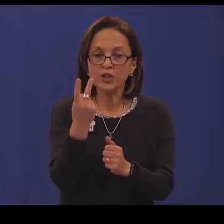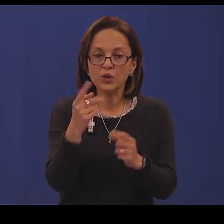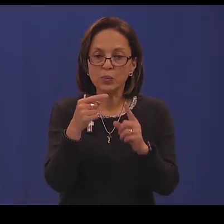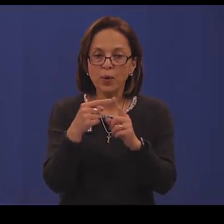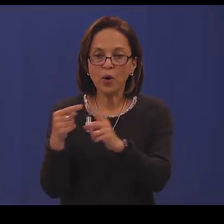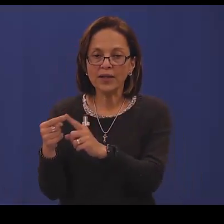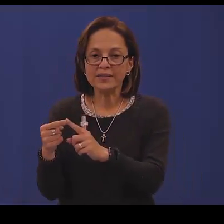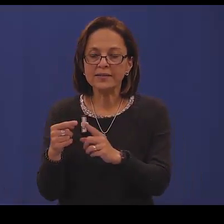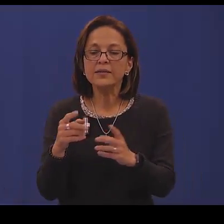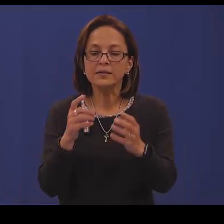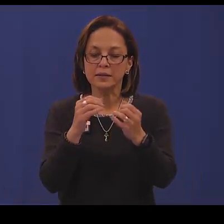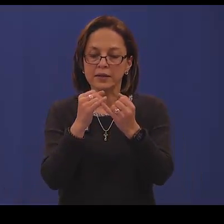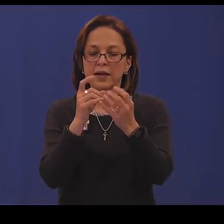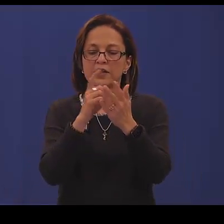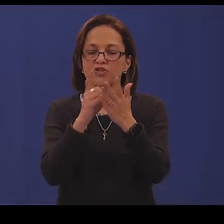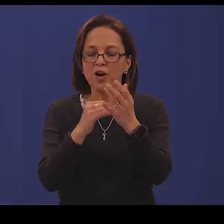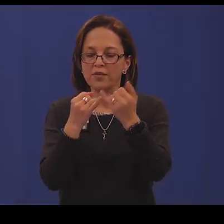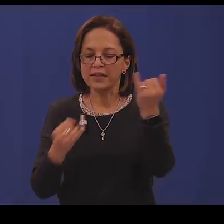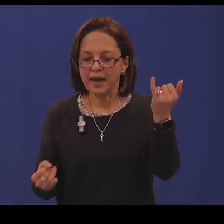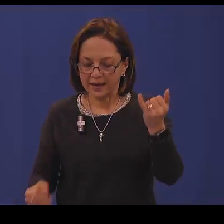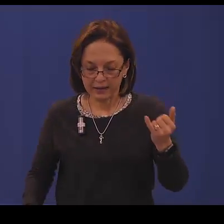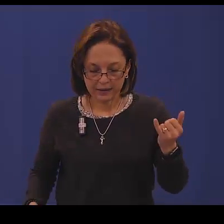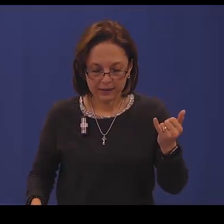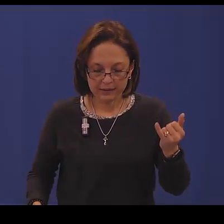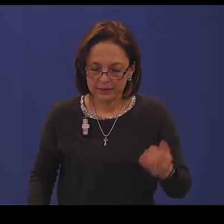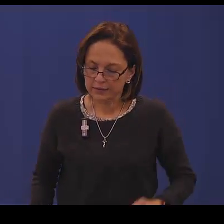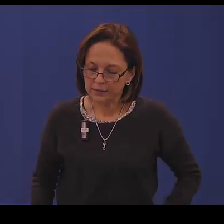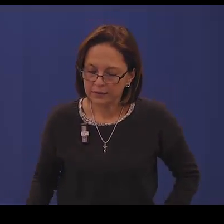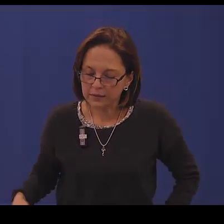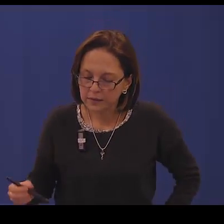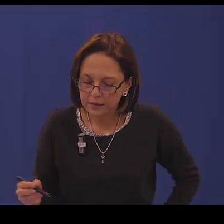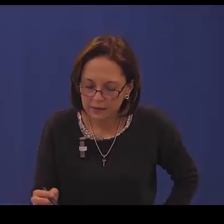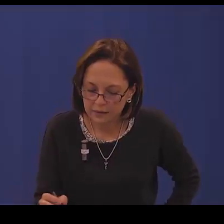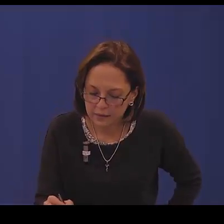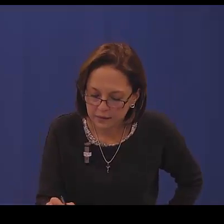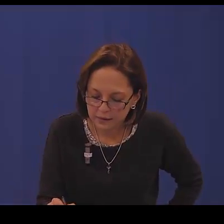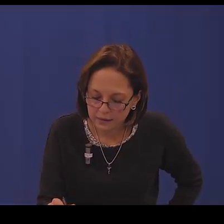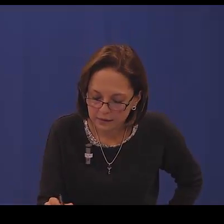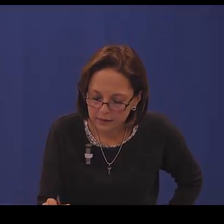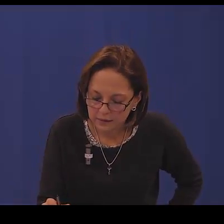Now with 2 points, draw the line.